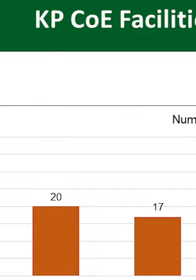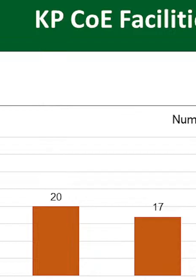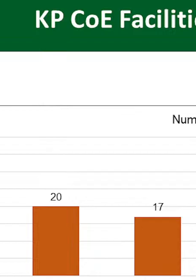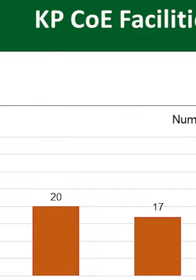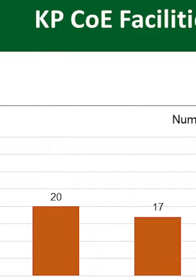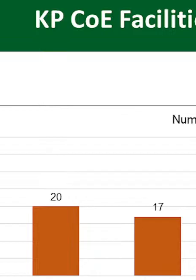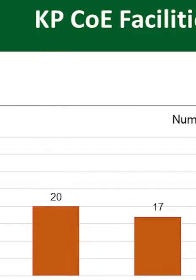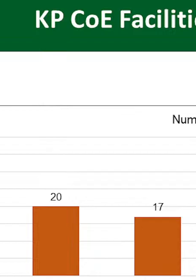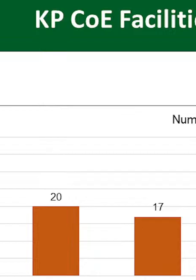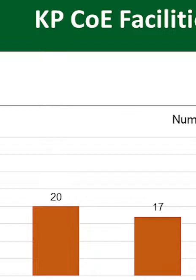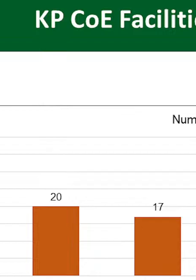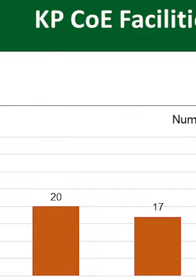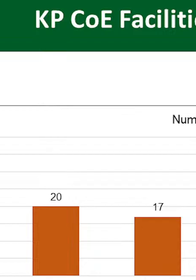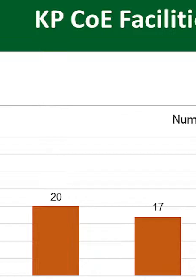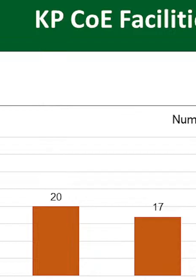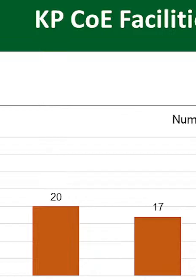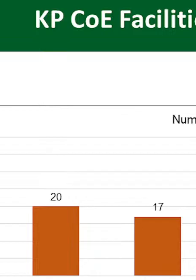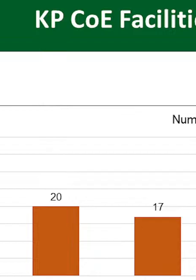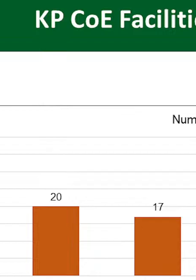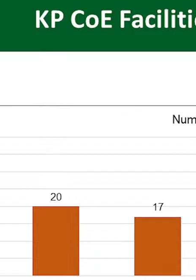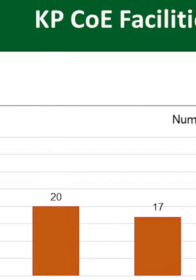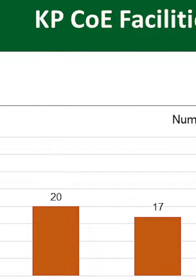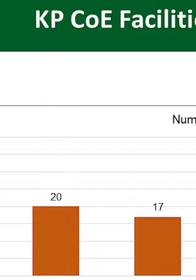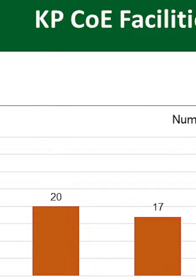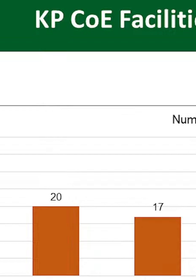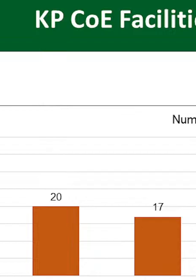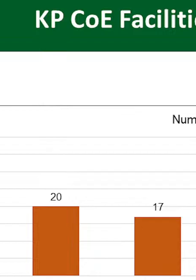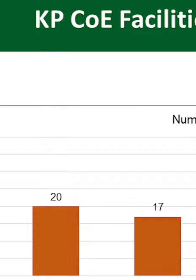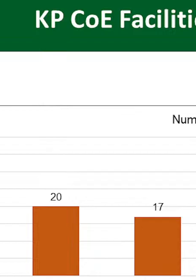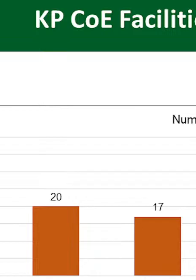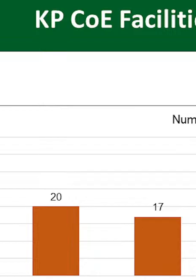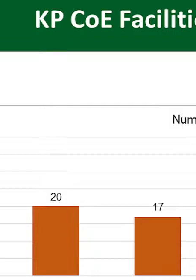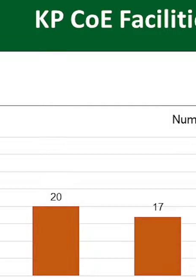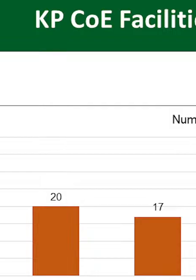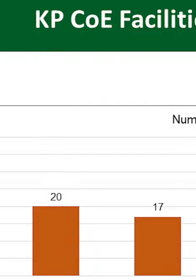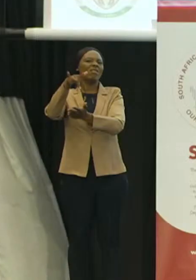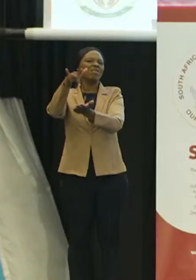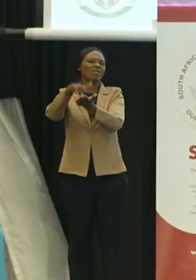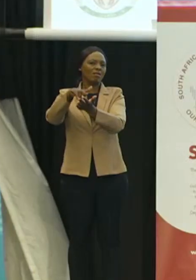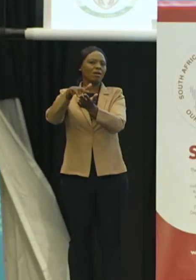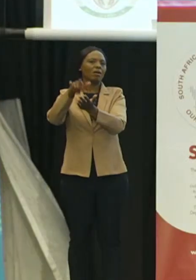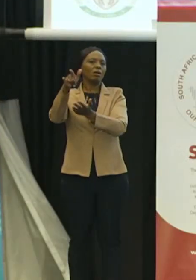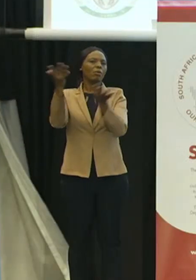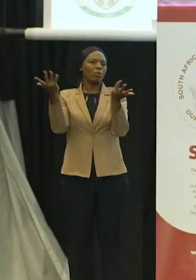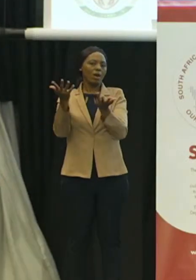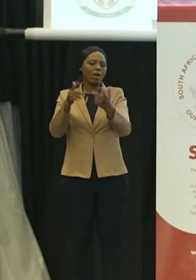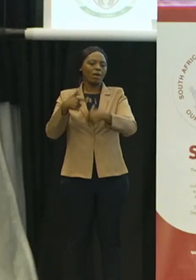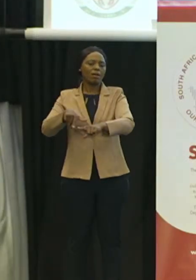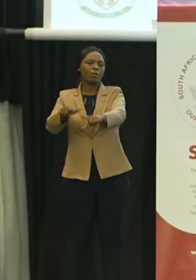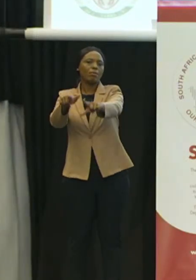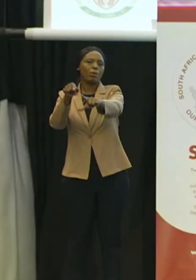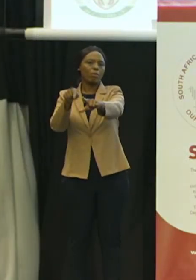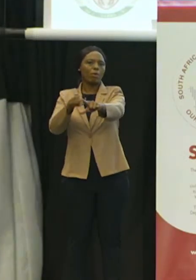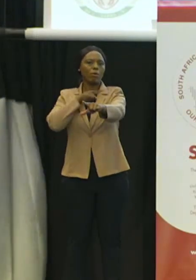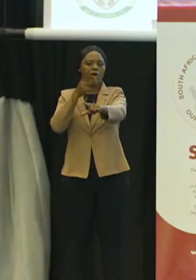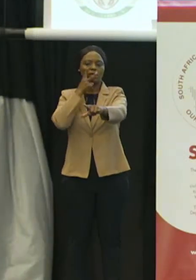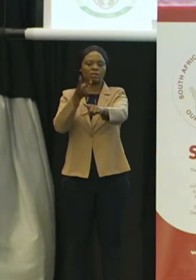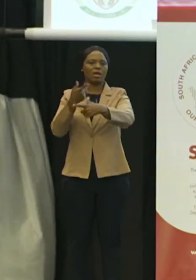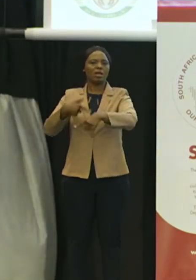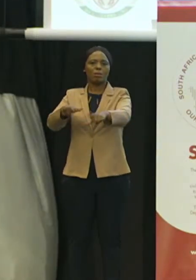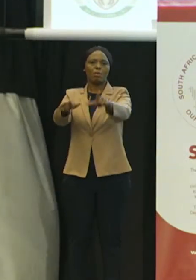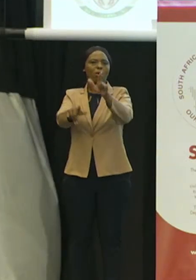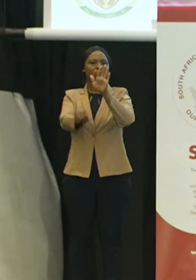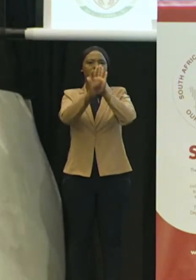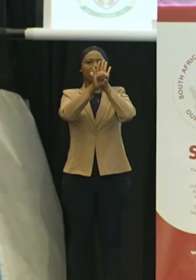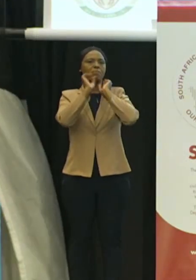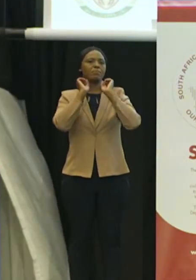to be able to identify more facilities in the Limpopo province. As you can see, Limpopo is not